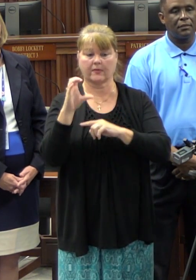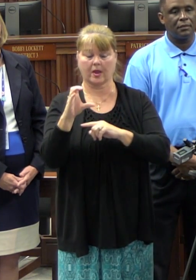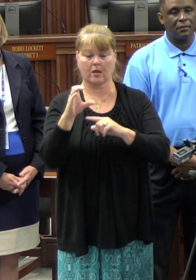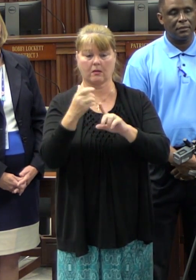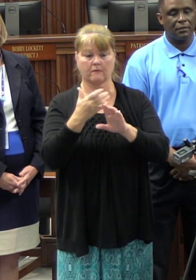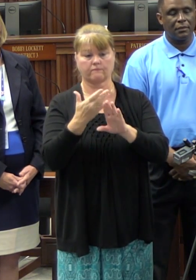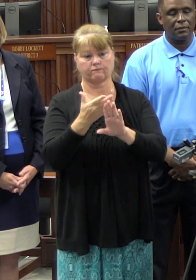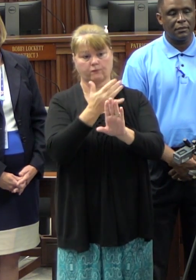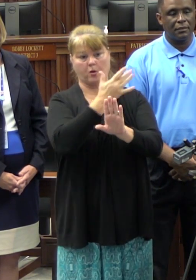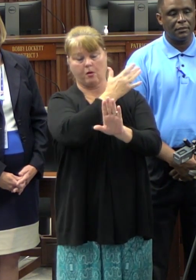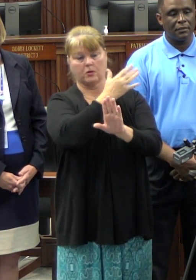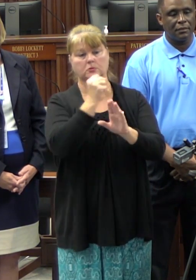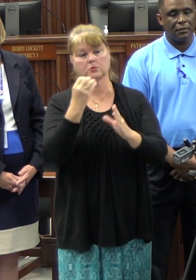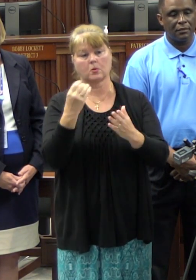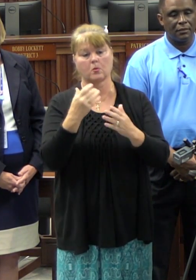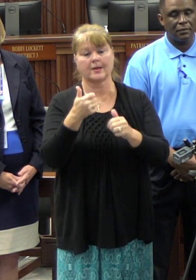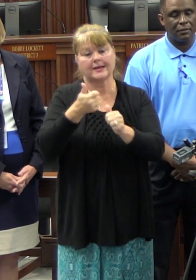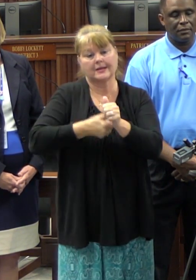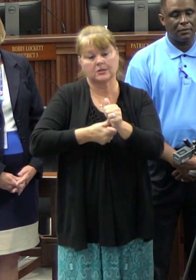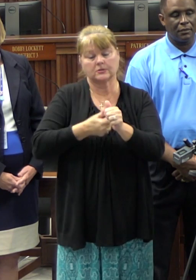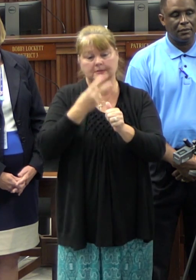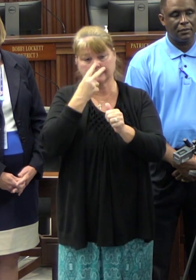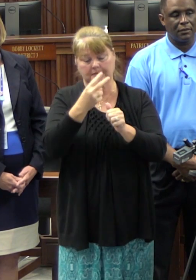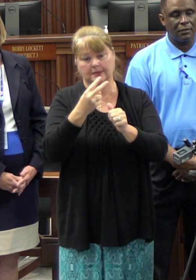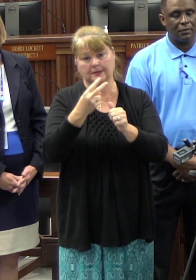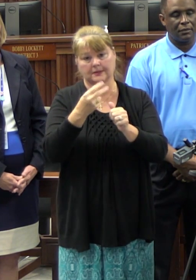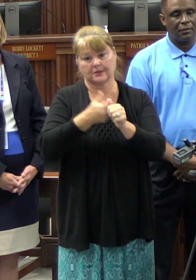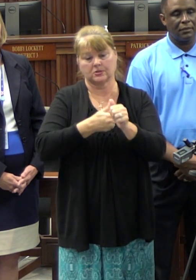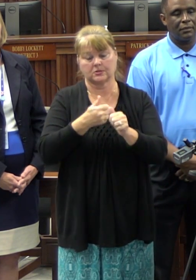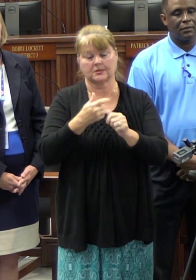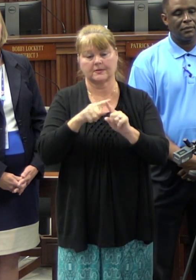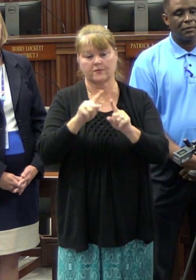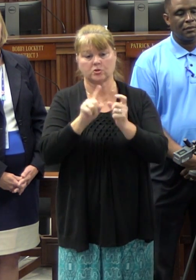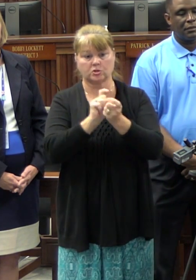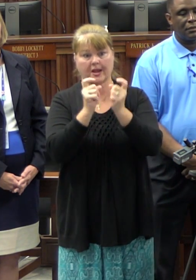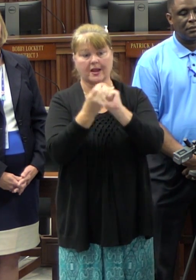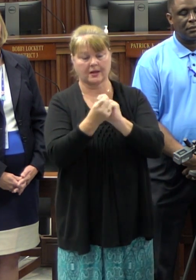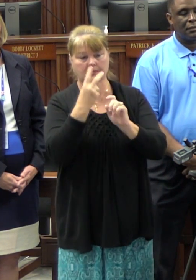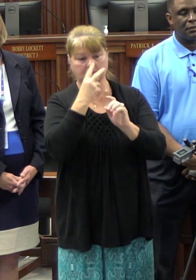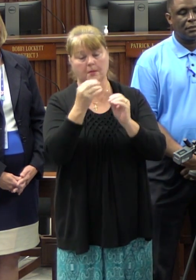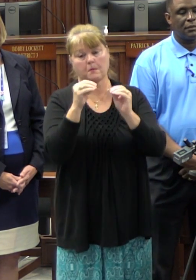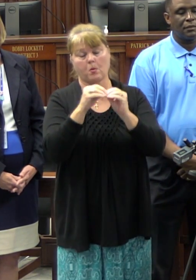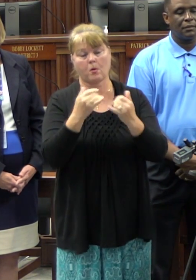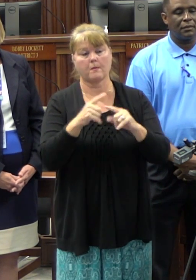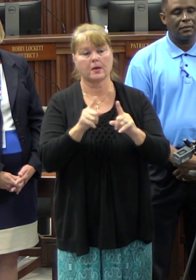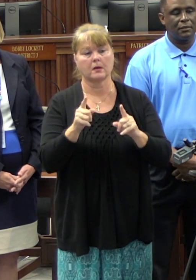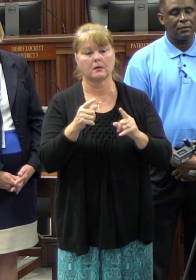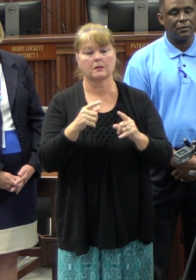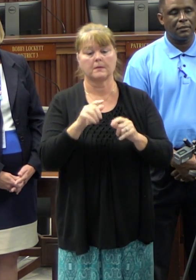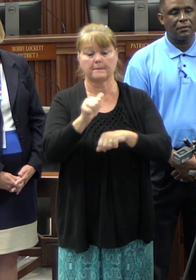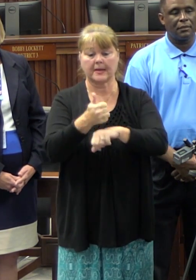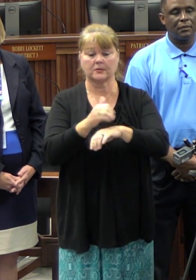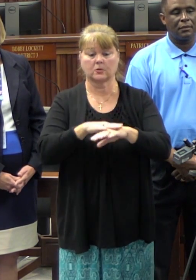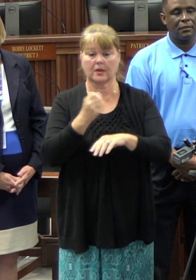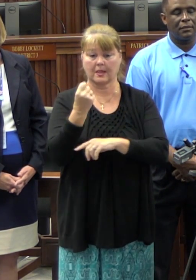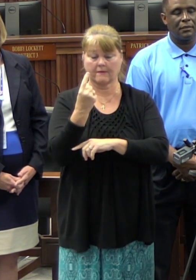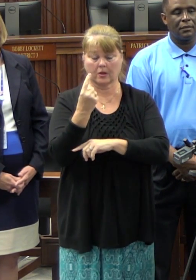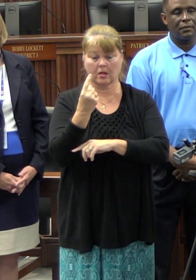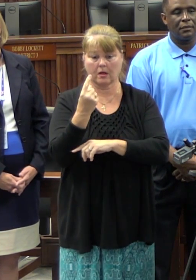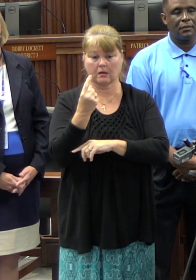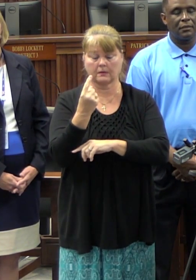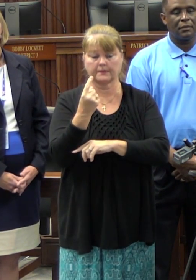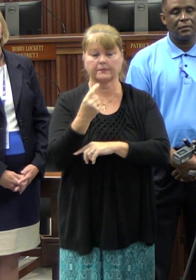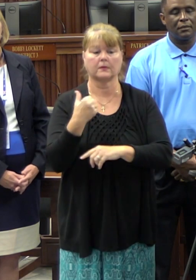Carolina. So with every advisory, we see that it adjusts just a little bit more. As of right now, based on the 11 o'clock, we